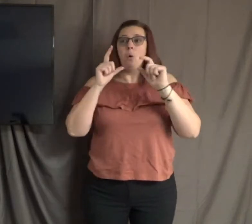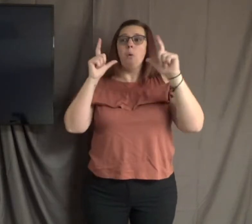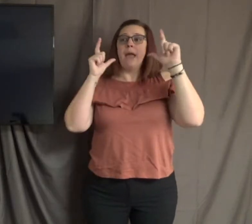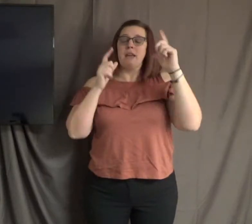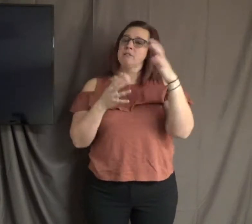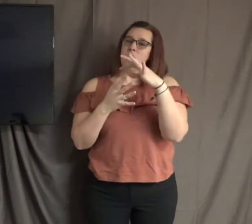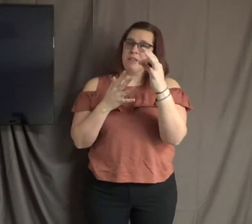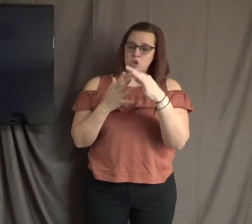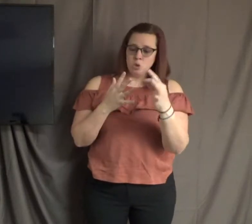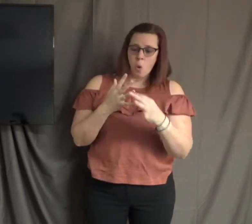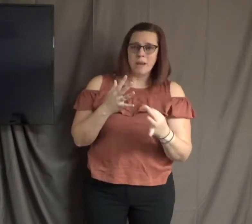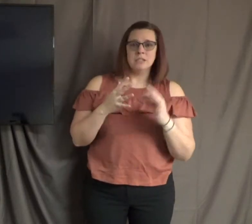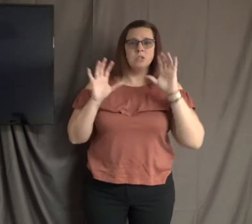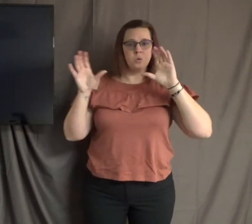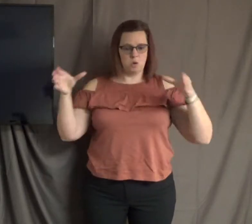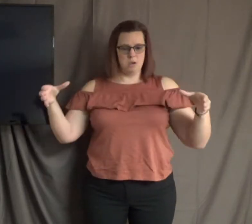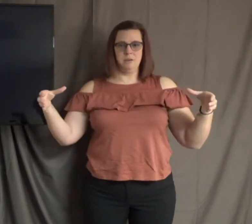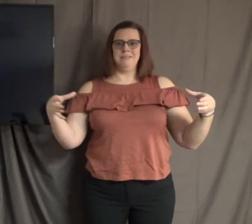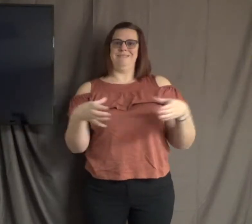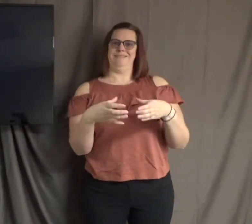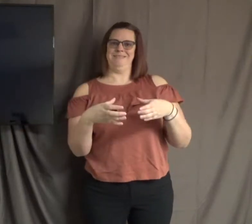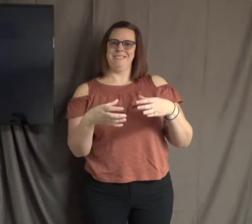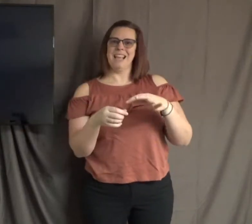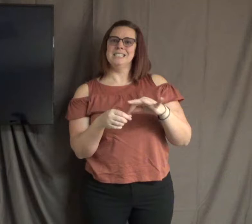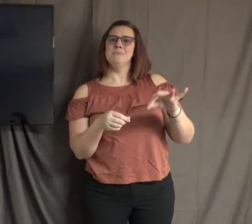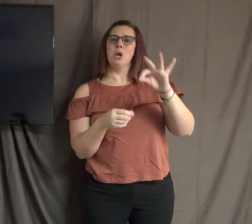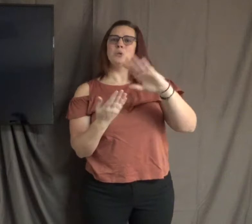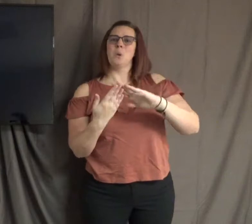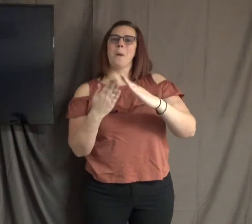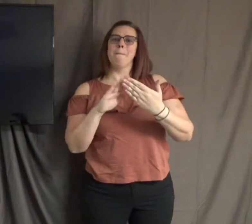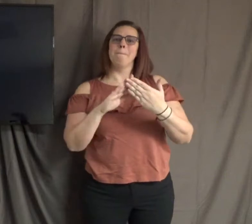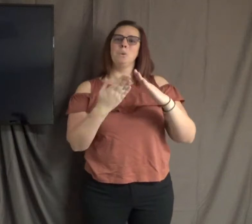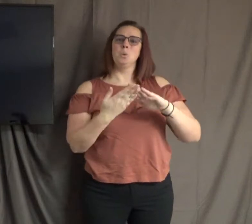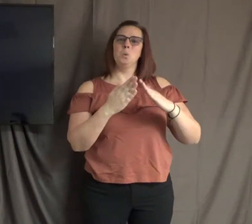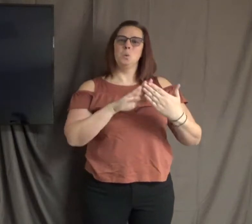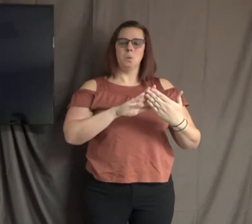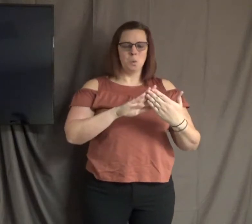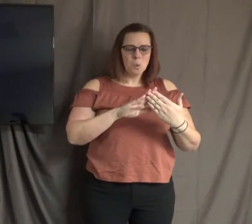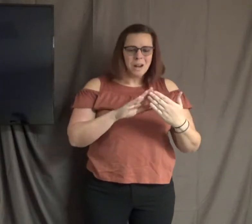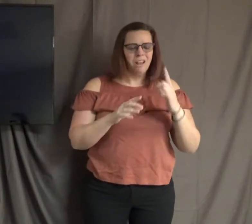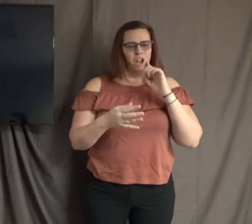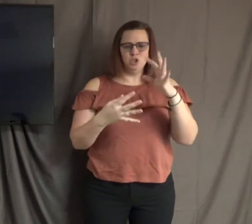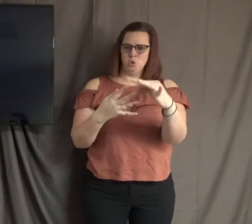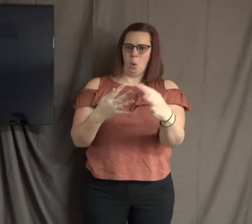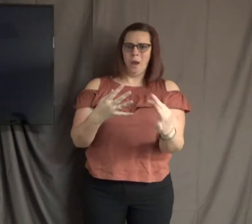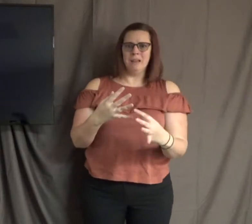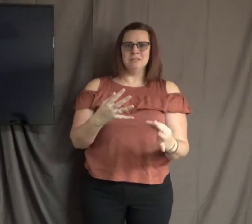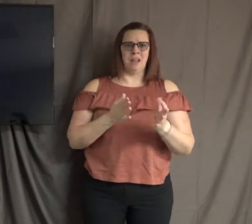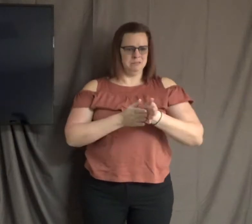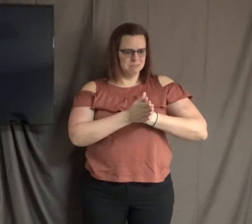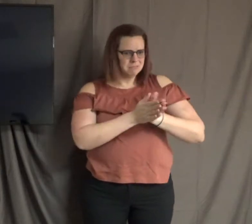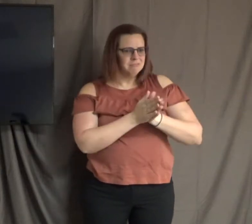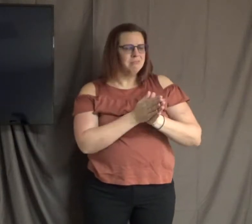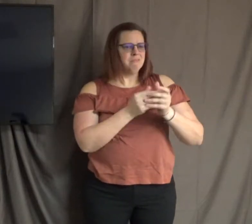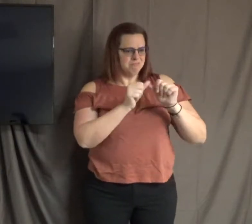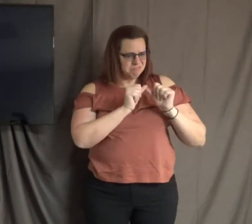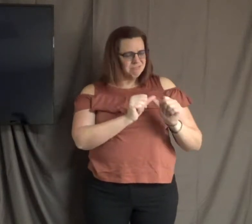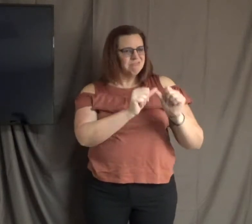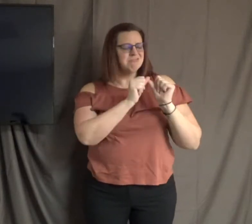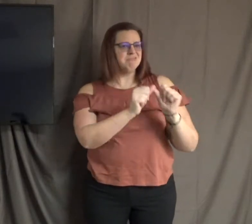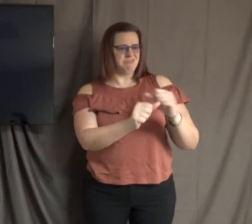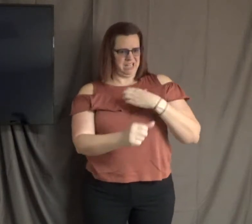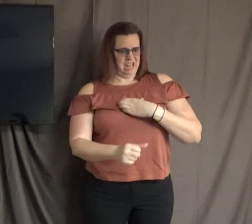come together this morning in spiritual community, a choice that is motivated by our continuous desire